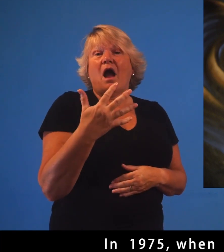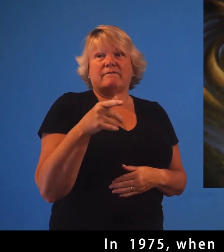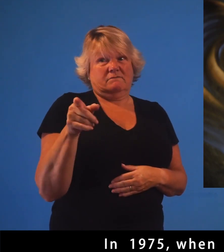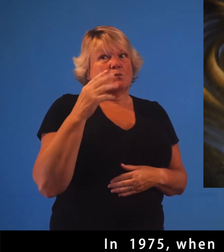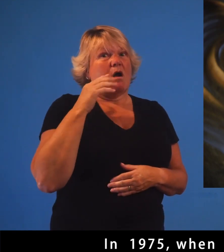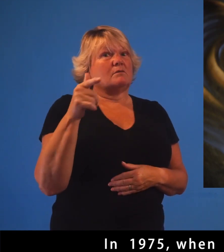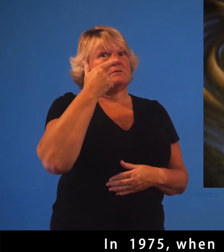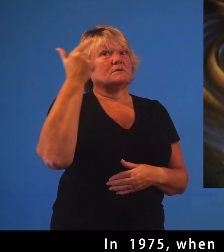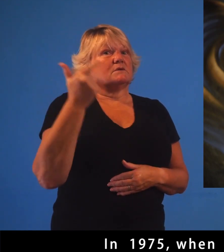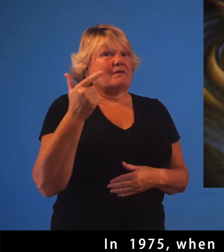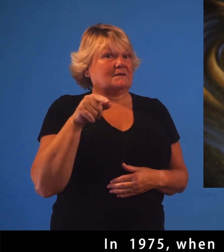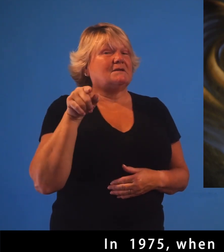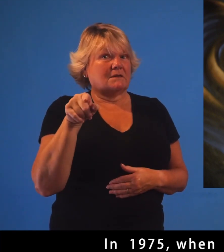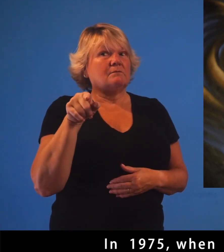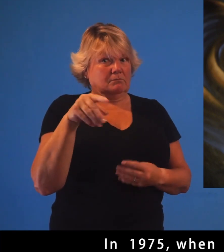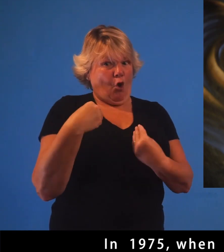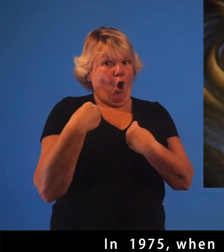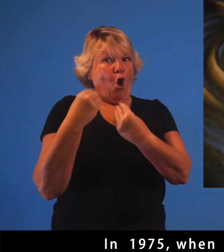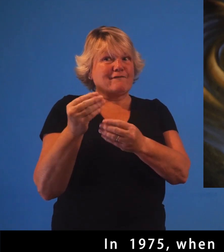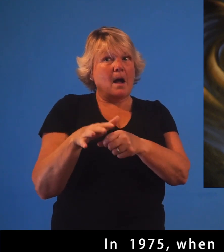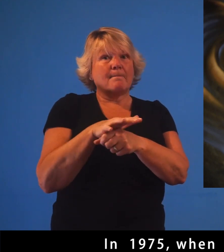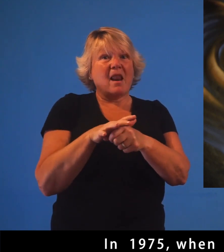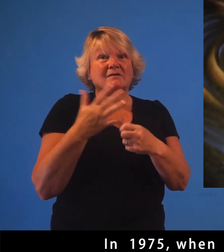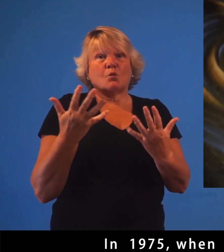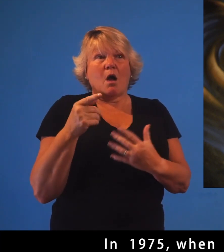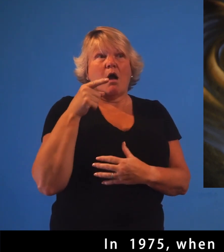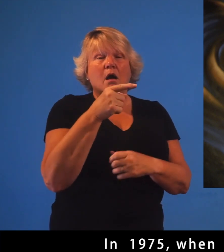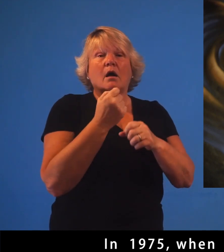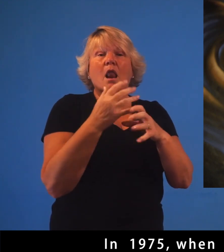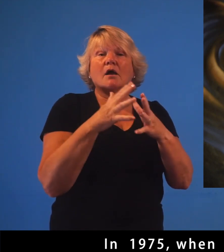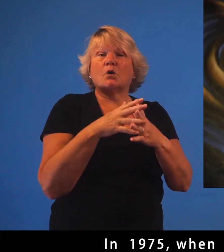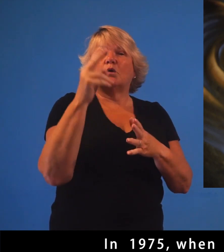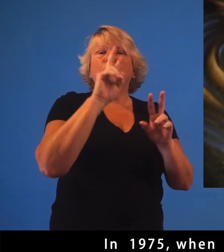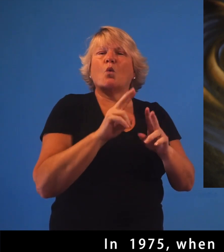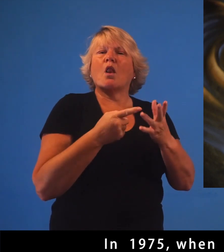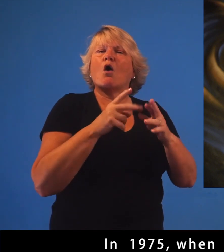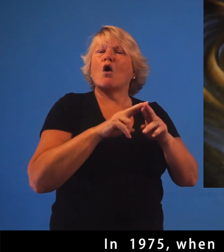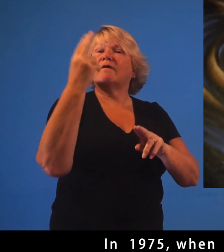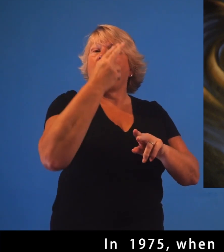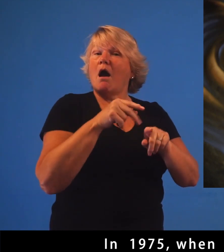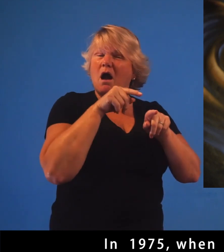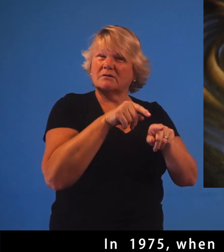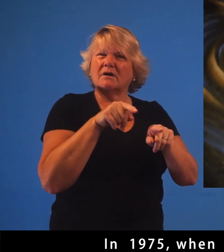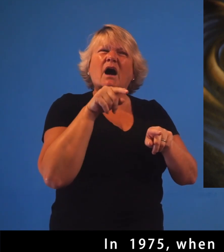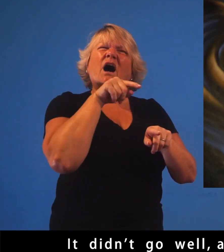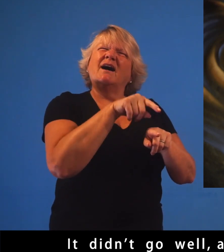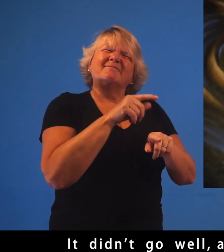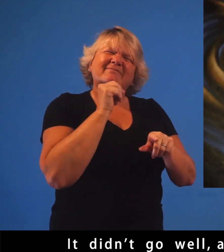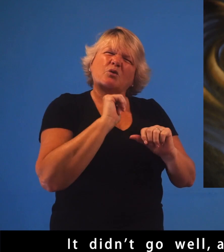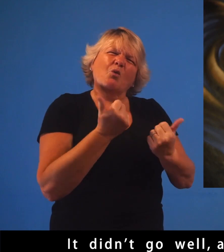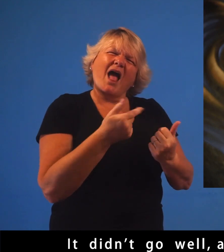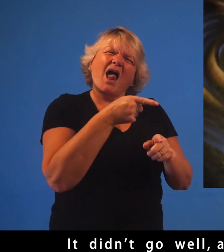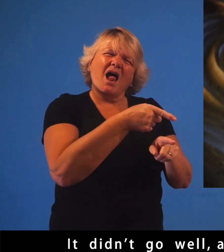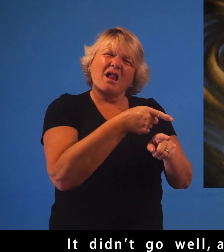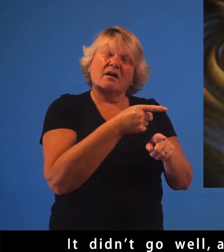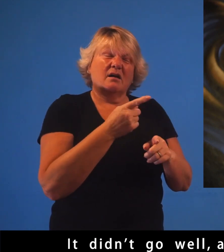In 1975, when he was 17, Howson was offered a place at Glasgow School of Art. It